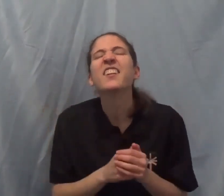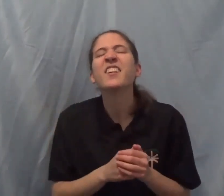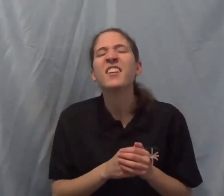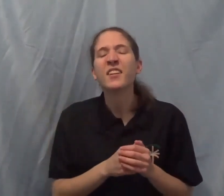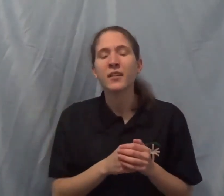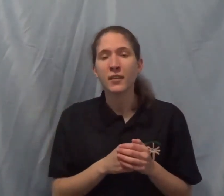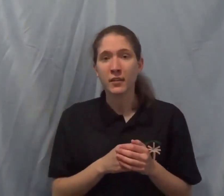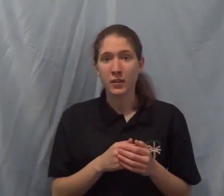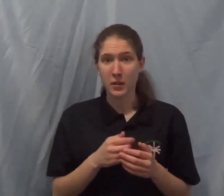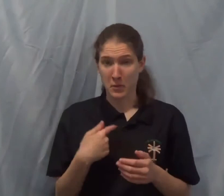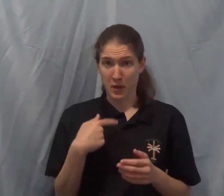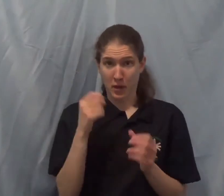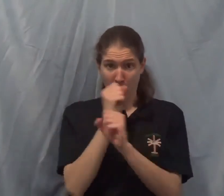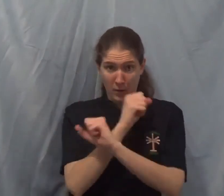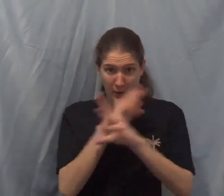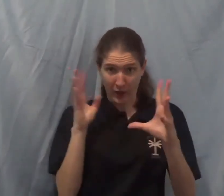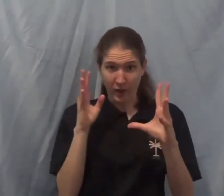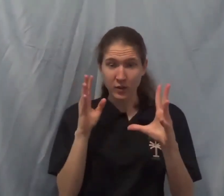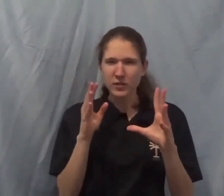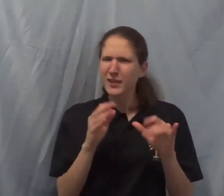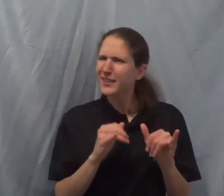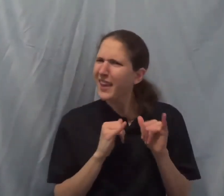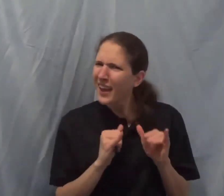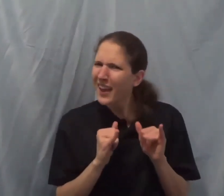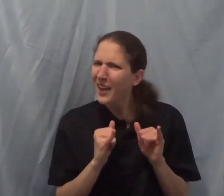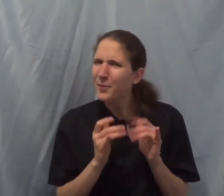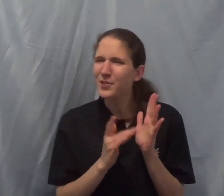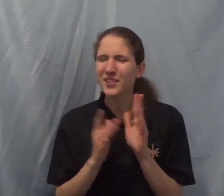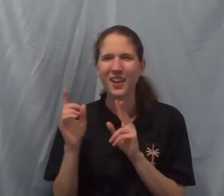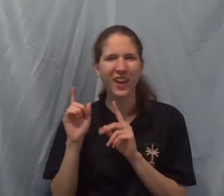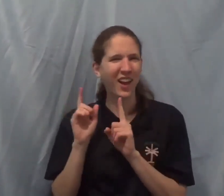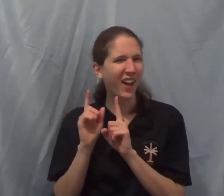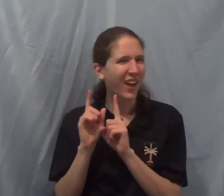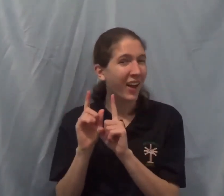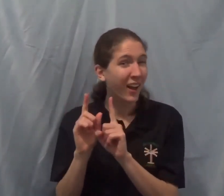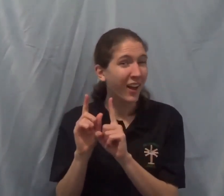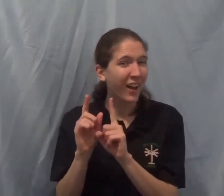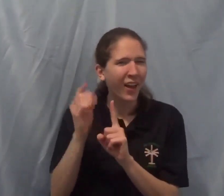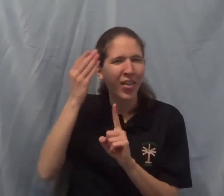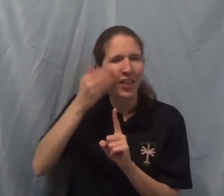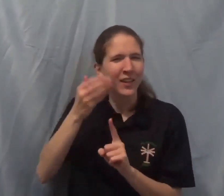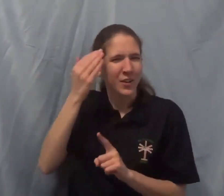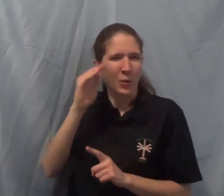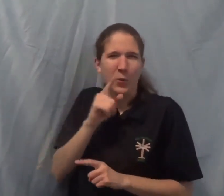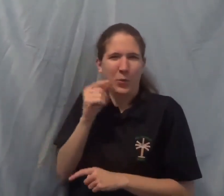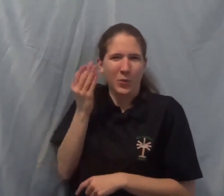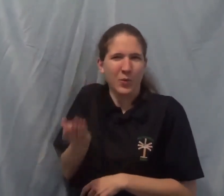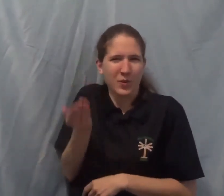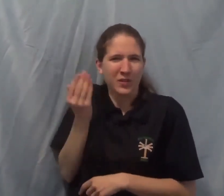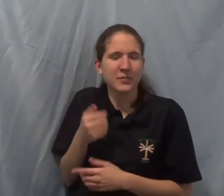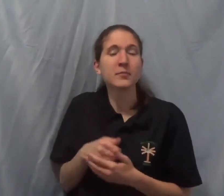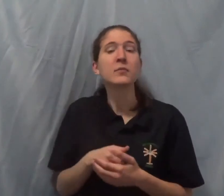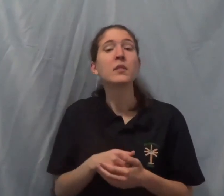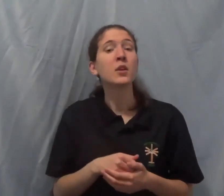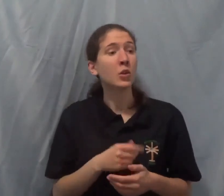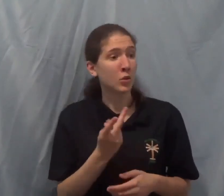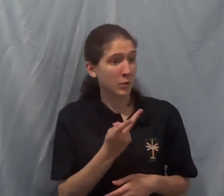And while they were talking and discussing together, Jesus himself drew near and went with them. But their